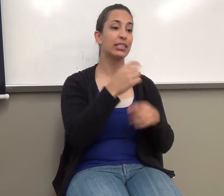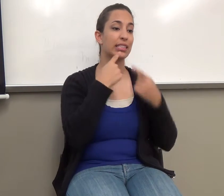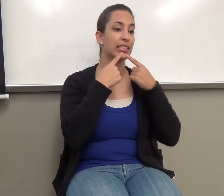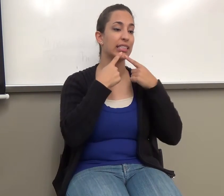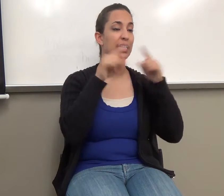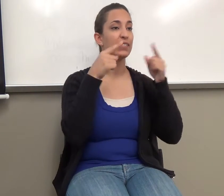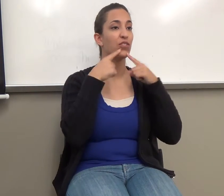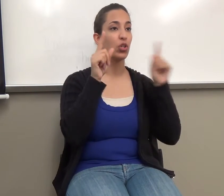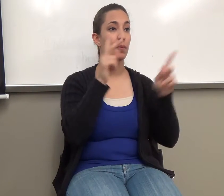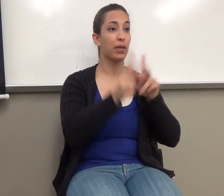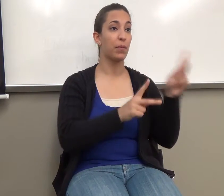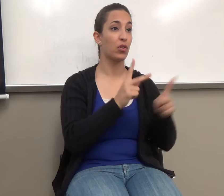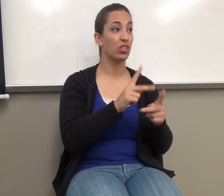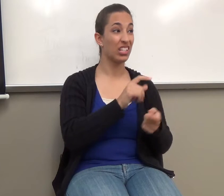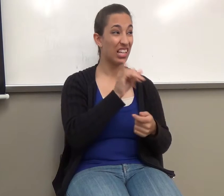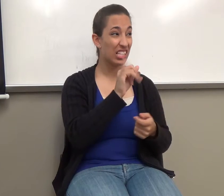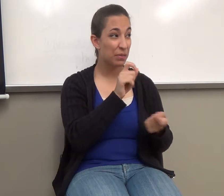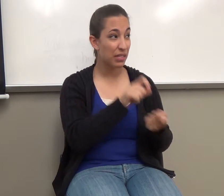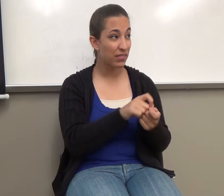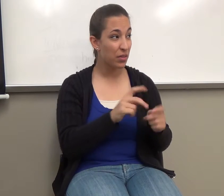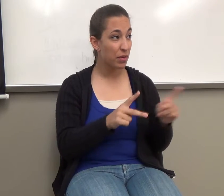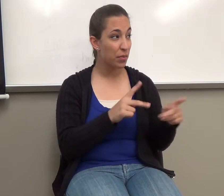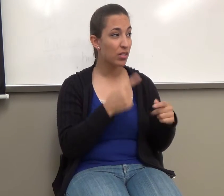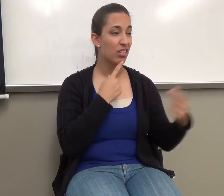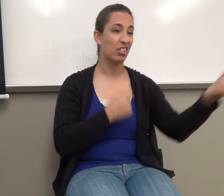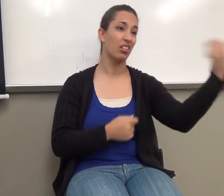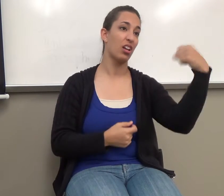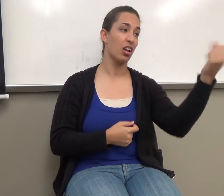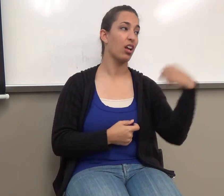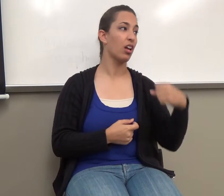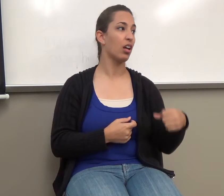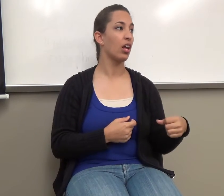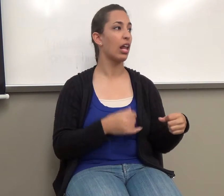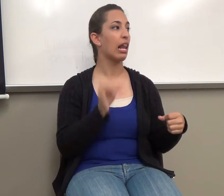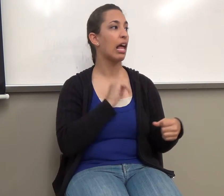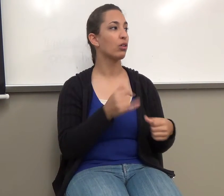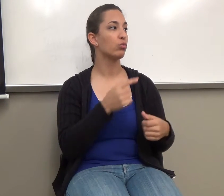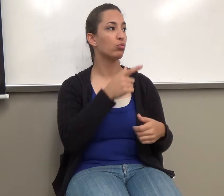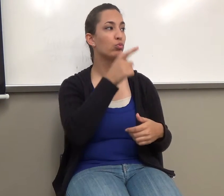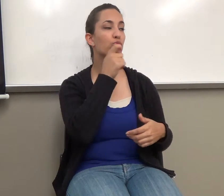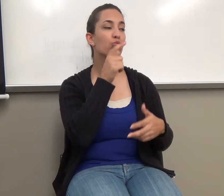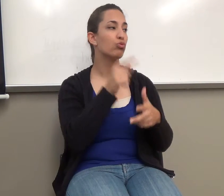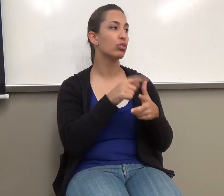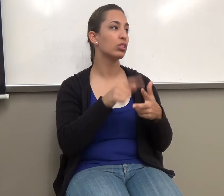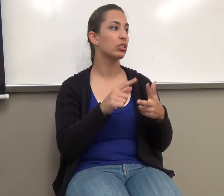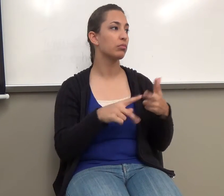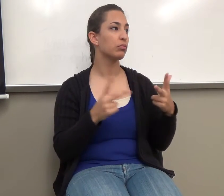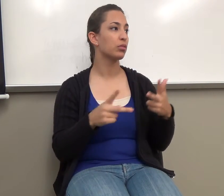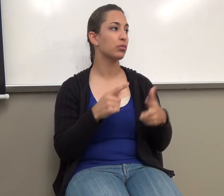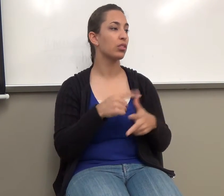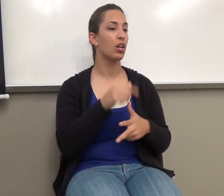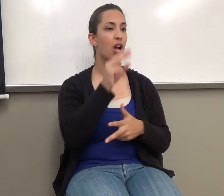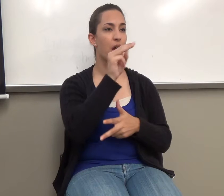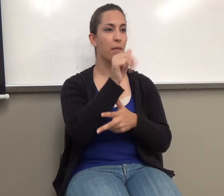Specific people? Yeah. And what 3 people? Like Mark Wahlberg.